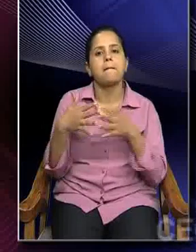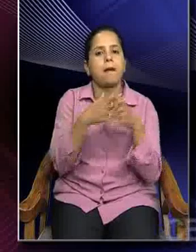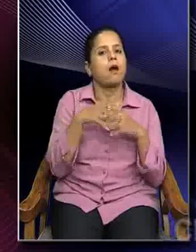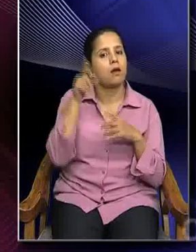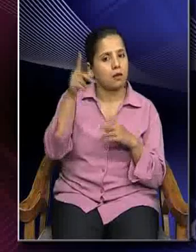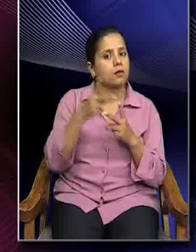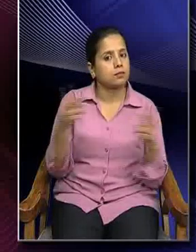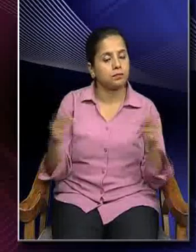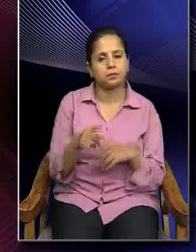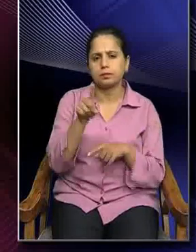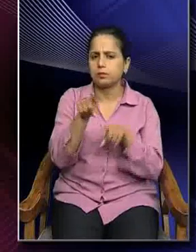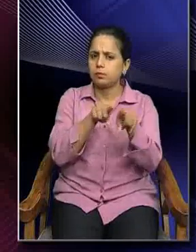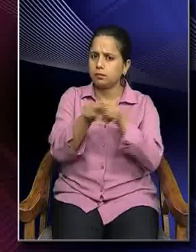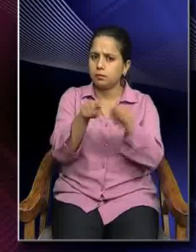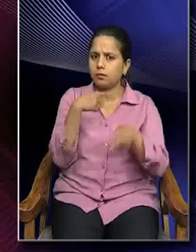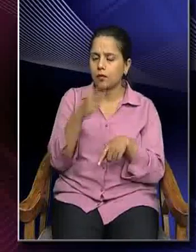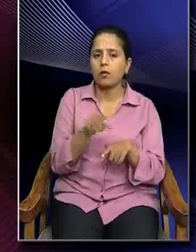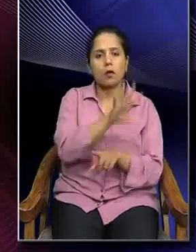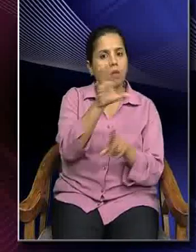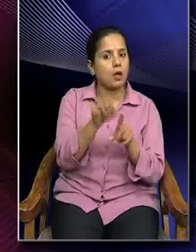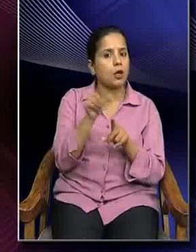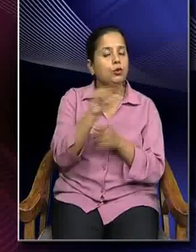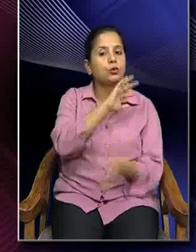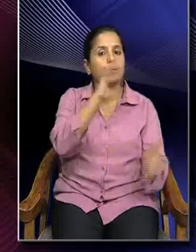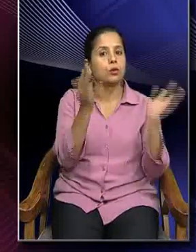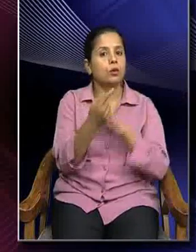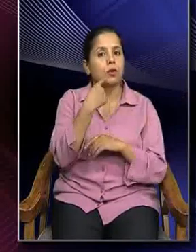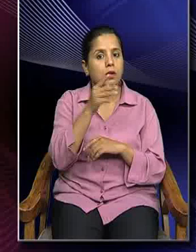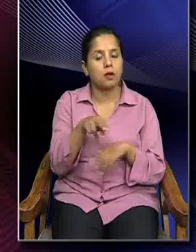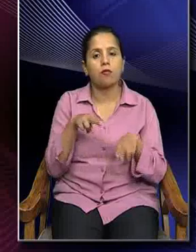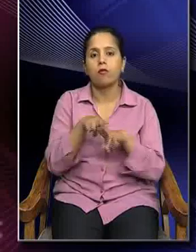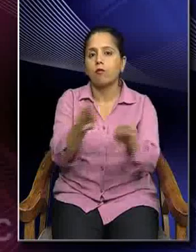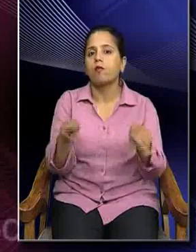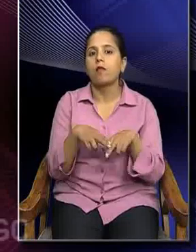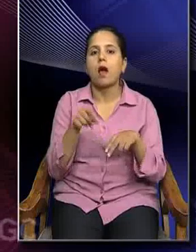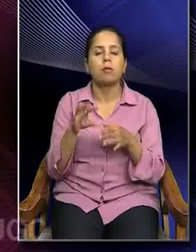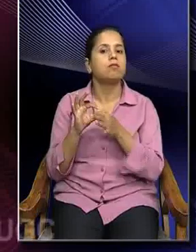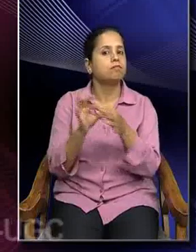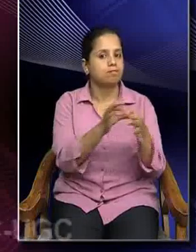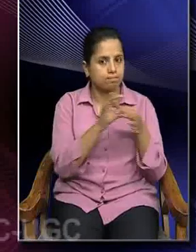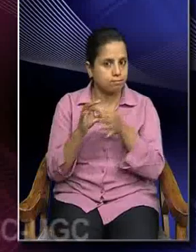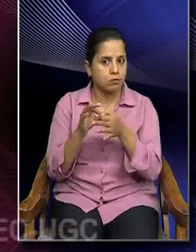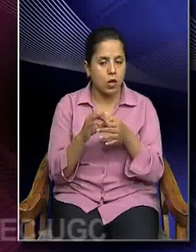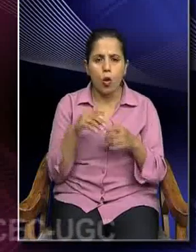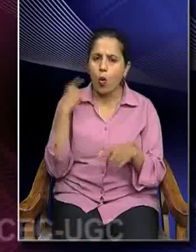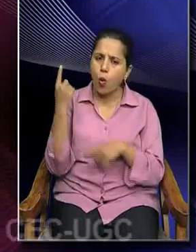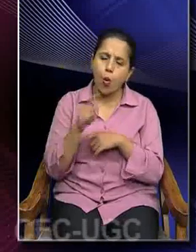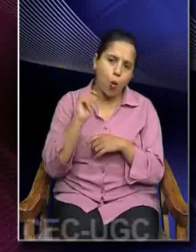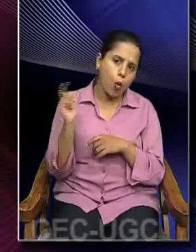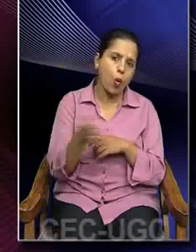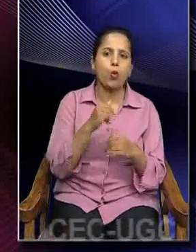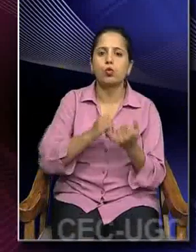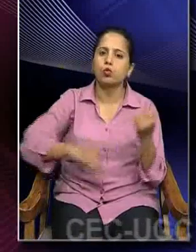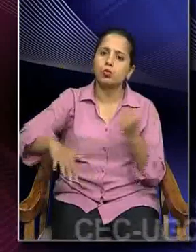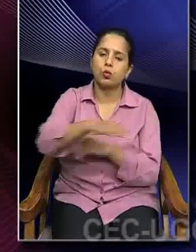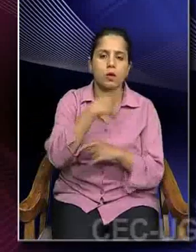So, one example of cultural universal is the family unit. So, every society, whether